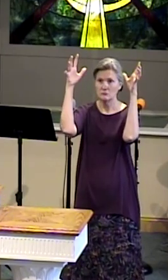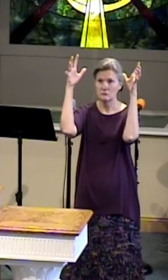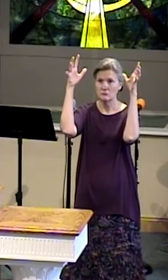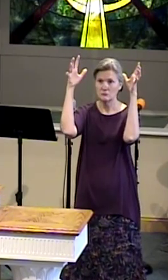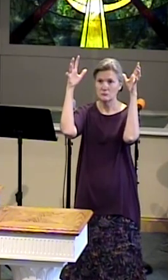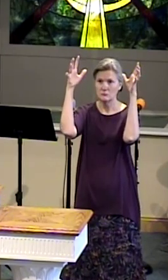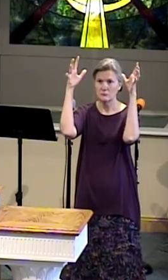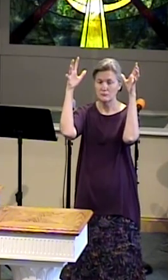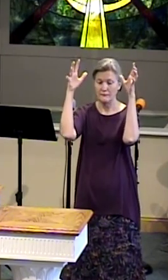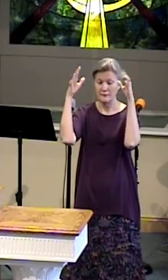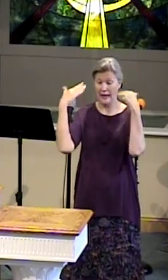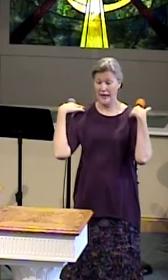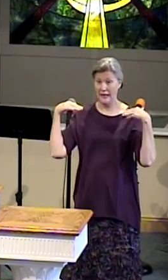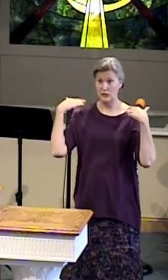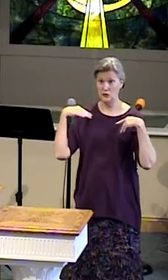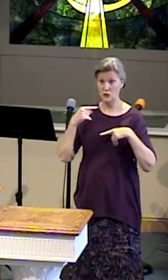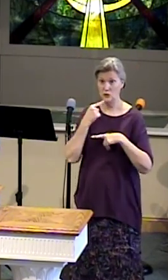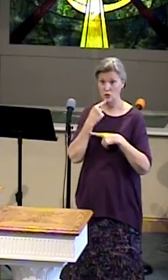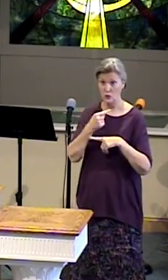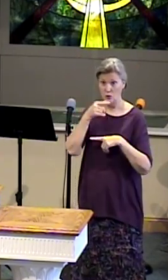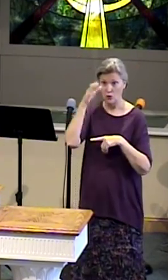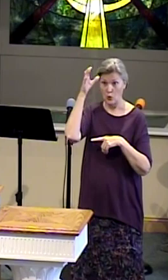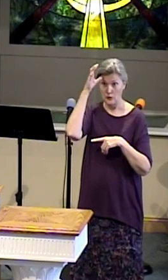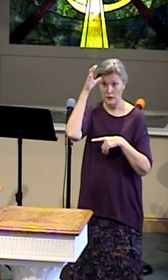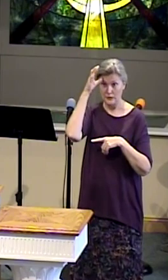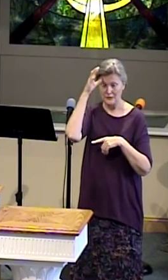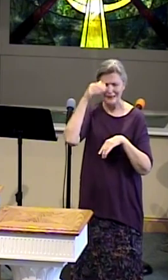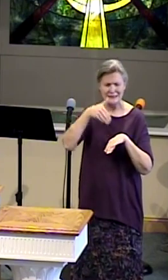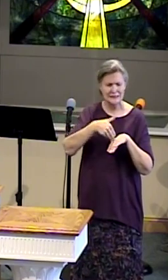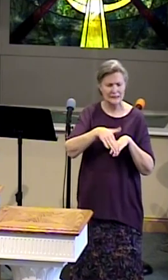That angel told him to send men to get me